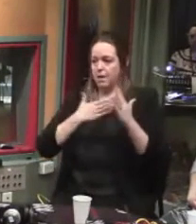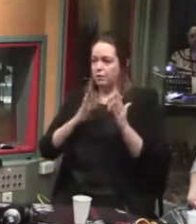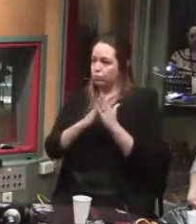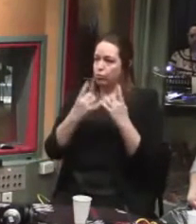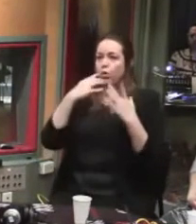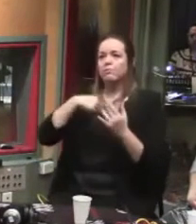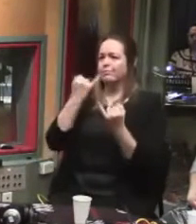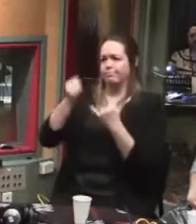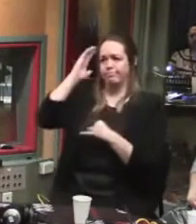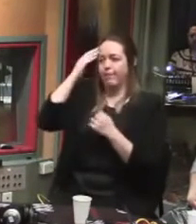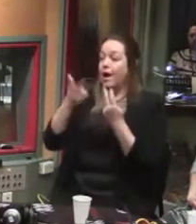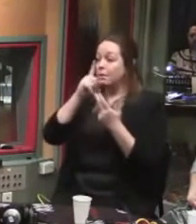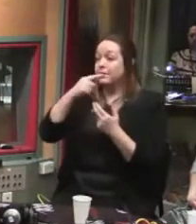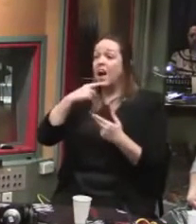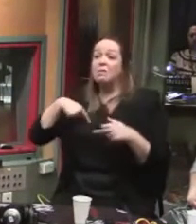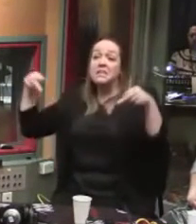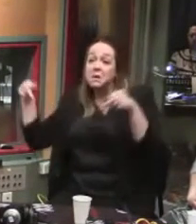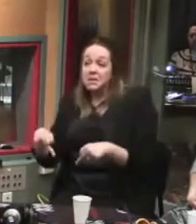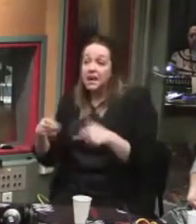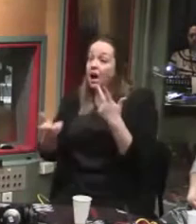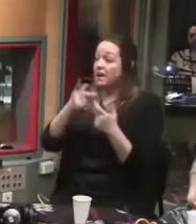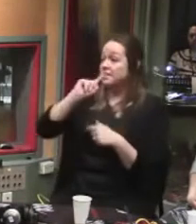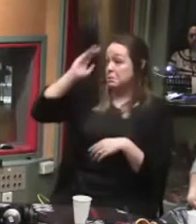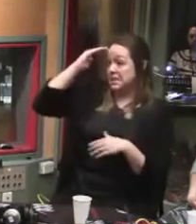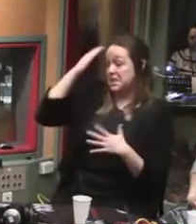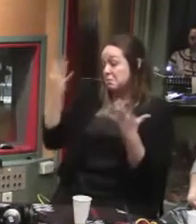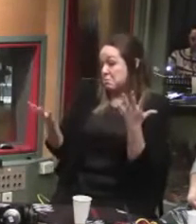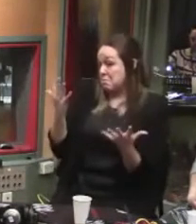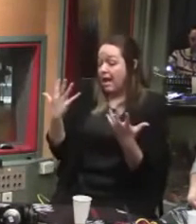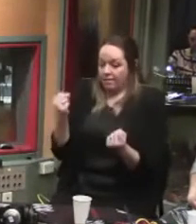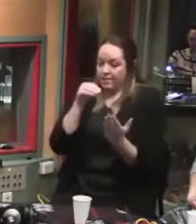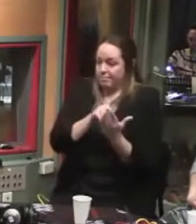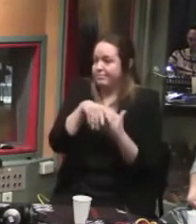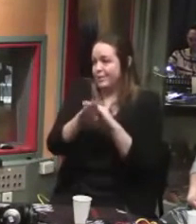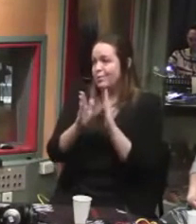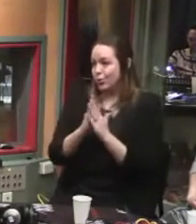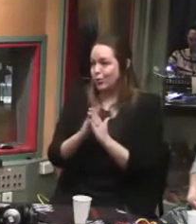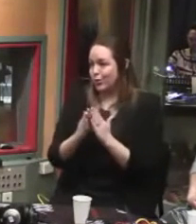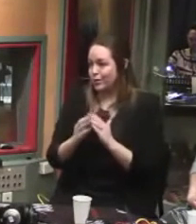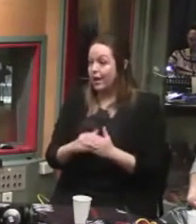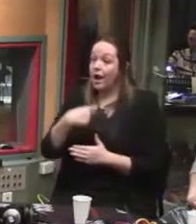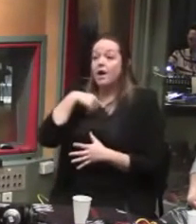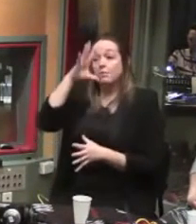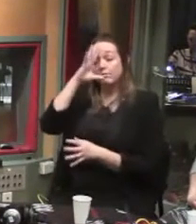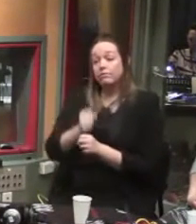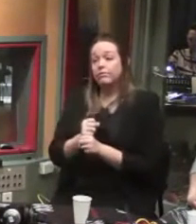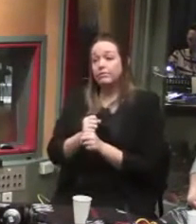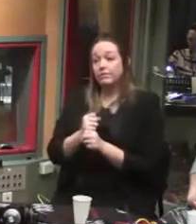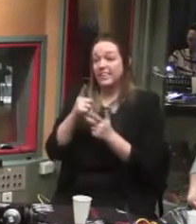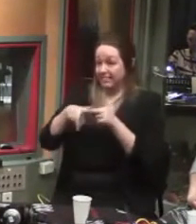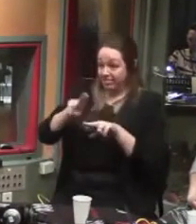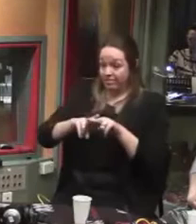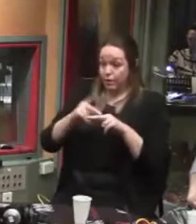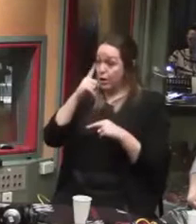persistence. Others have called it stubbornness. It's somewhere in there. And I do take that view that if people